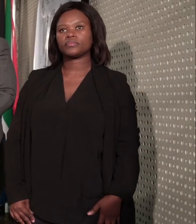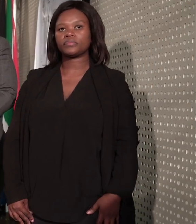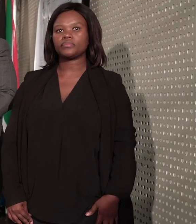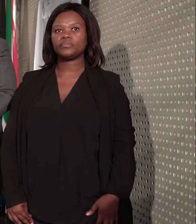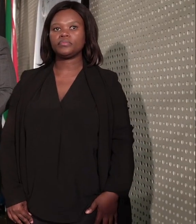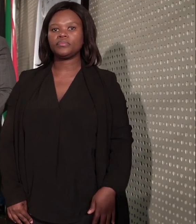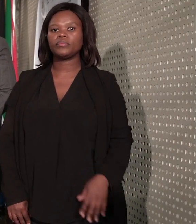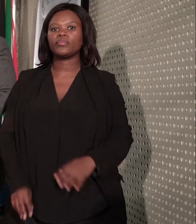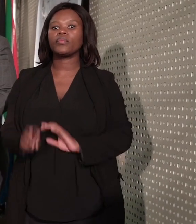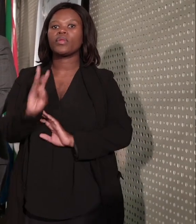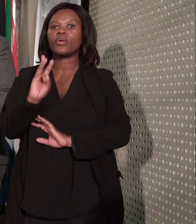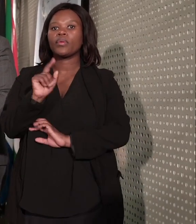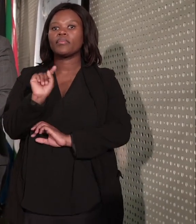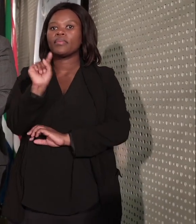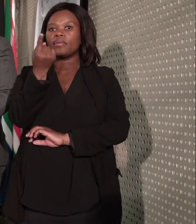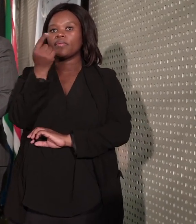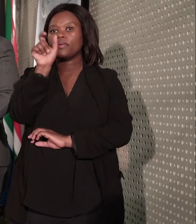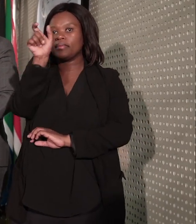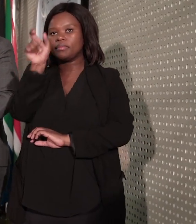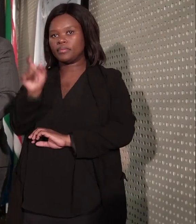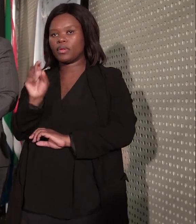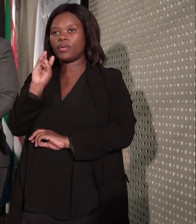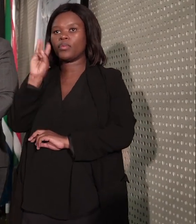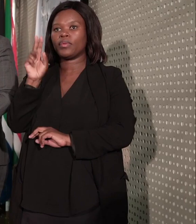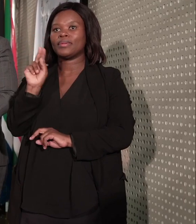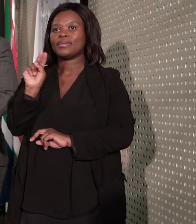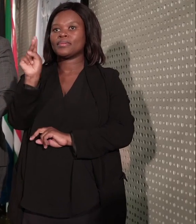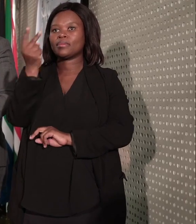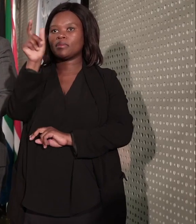And you'll then be the second over there at the back. All right.